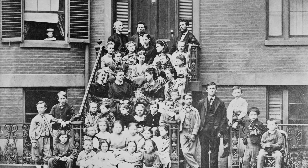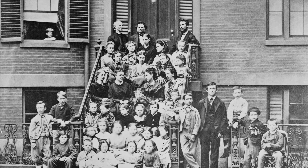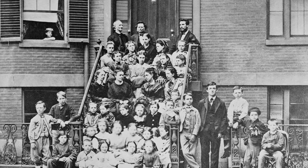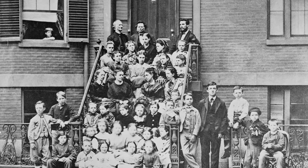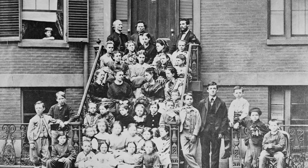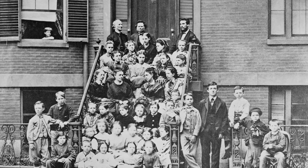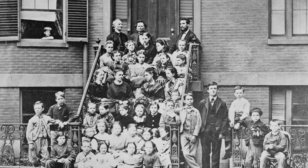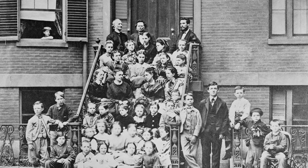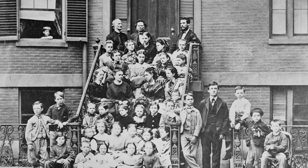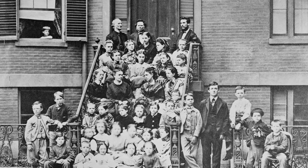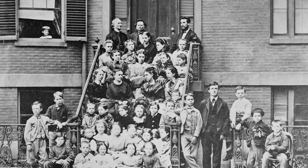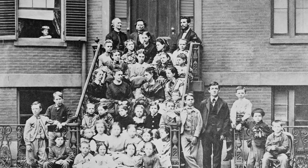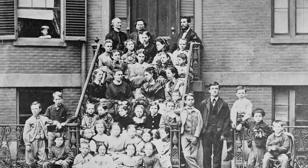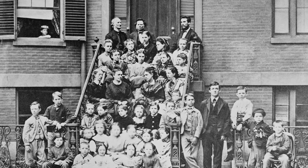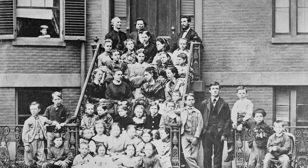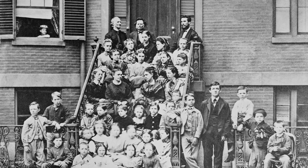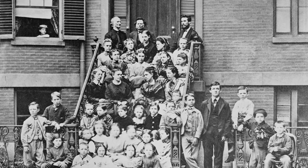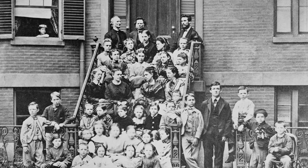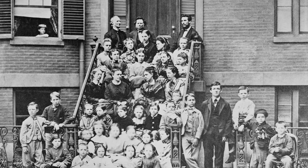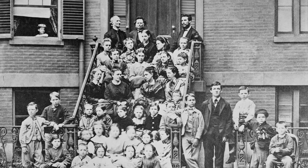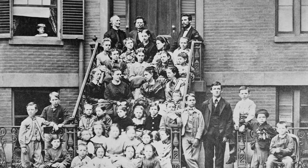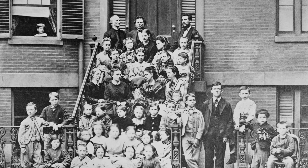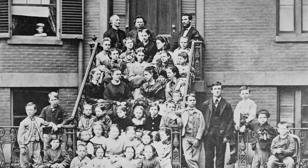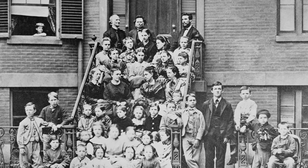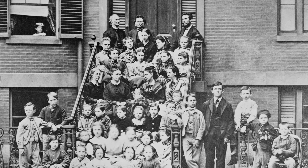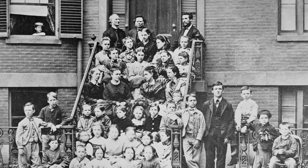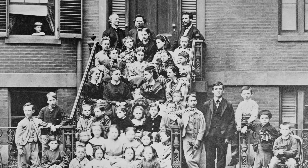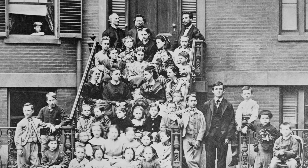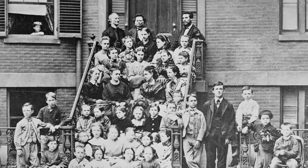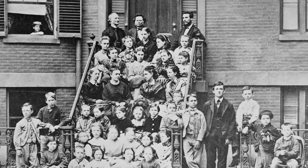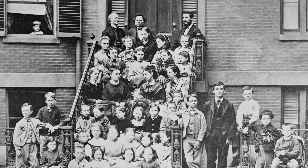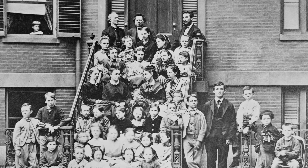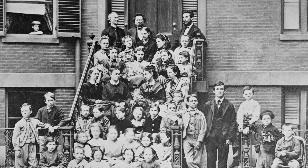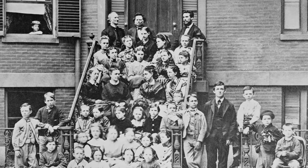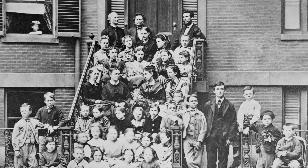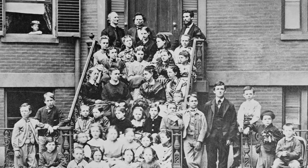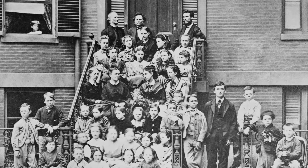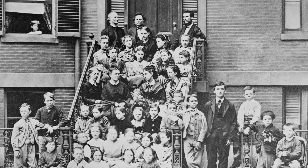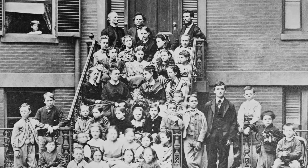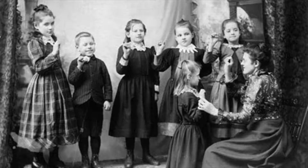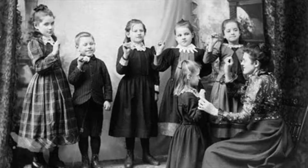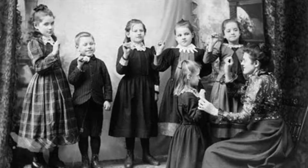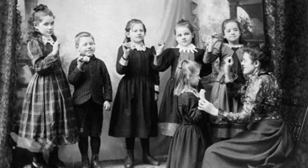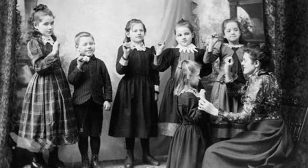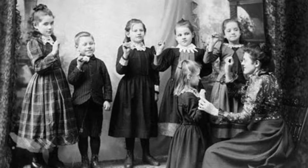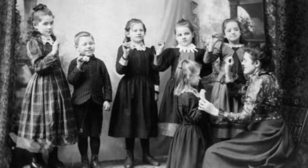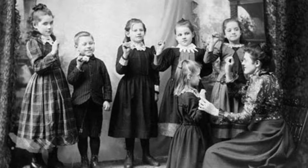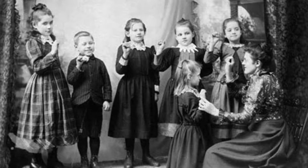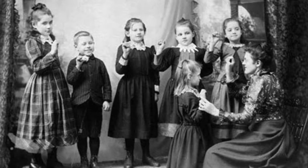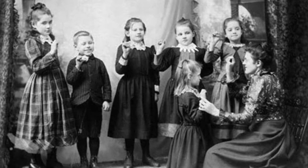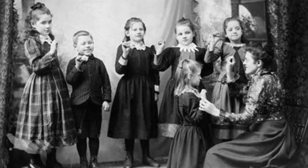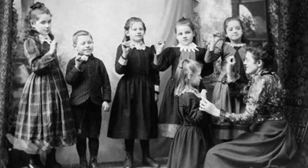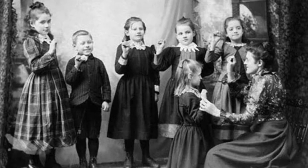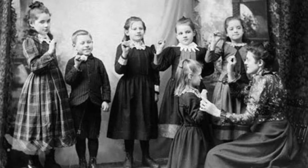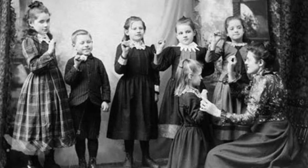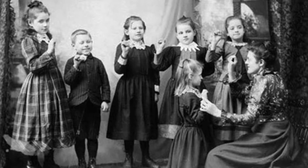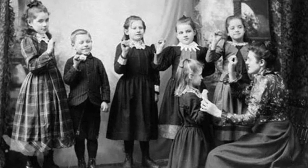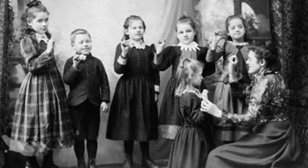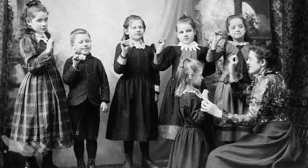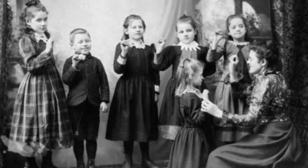if deaf people should learn to be oral or not. The supporters of the oralism method won the vote, and of course Congress declared that